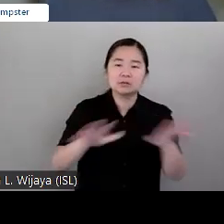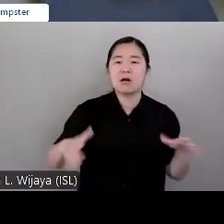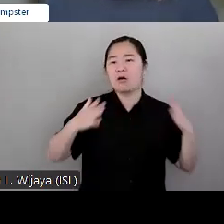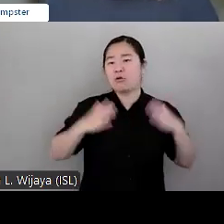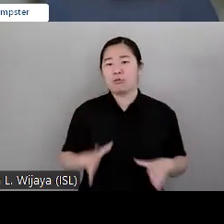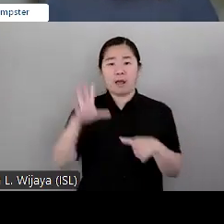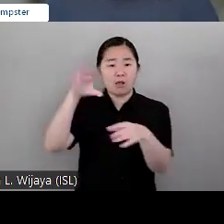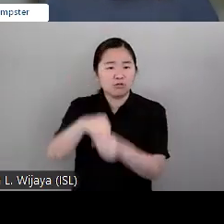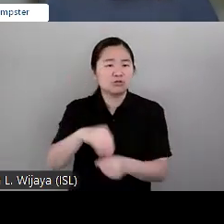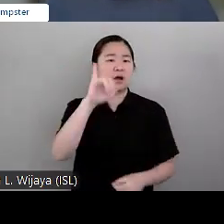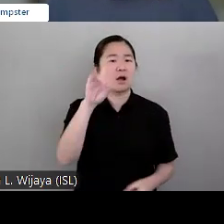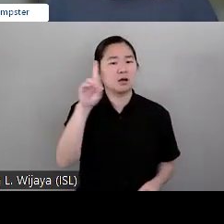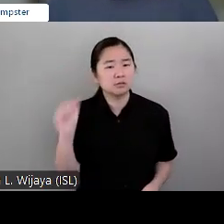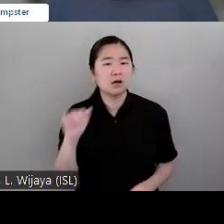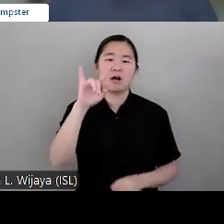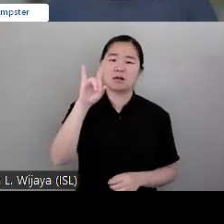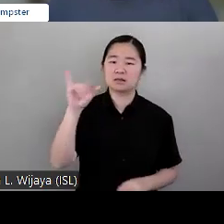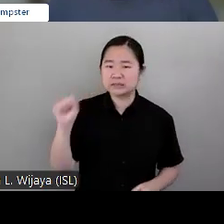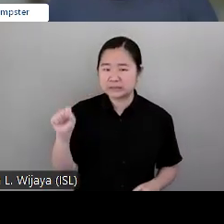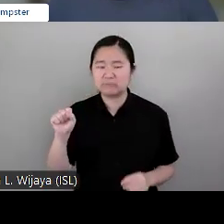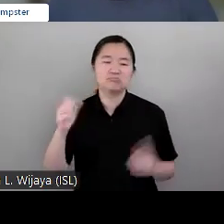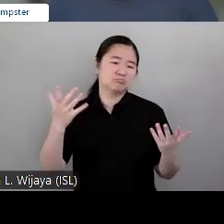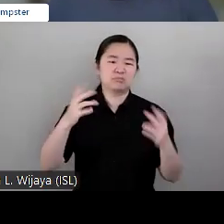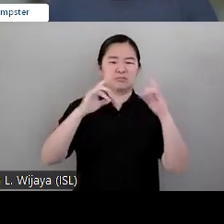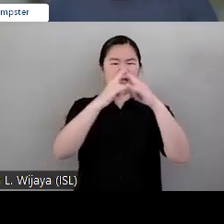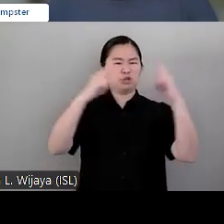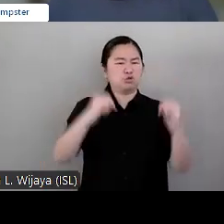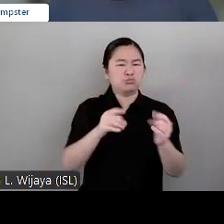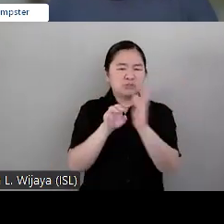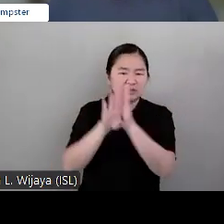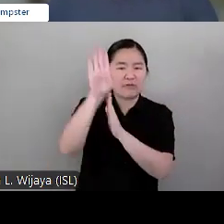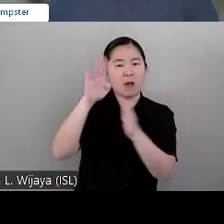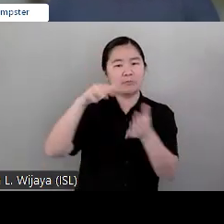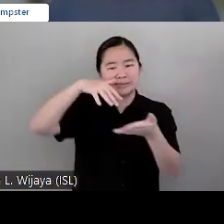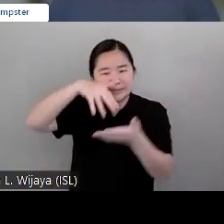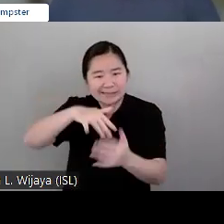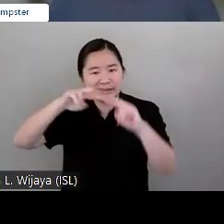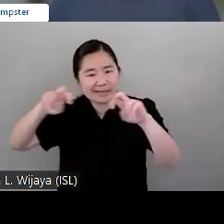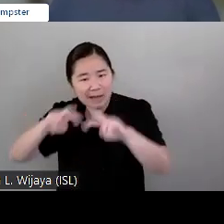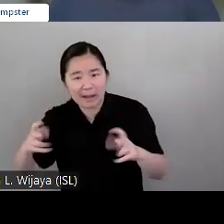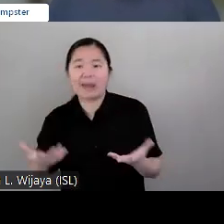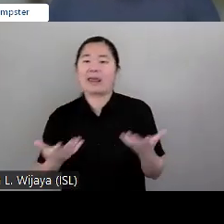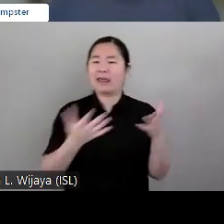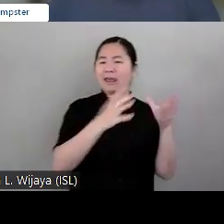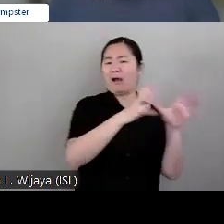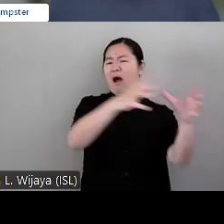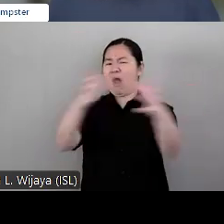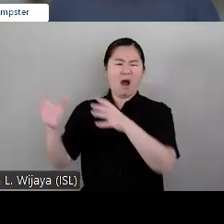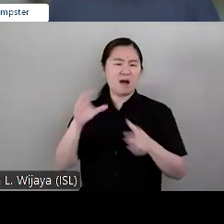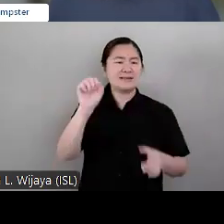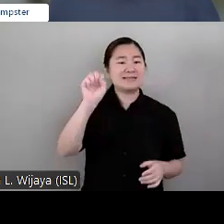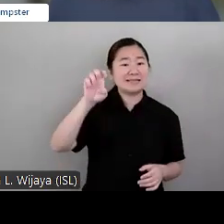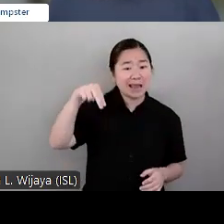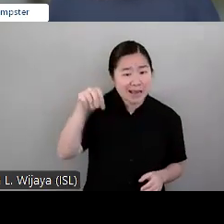Bangladesh, Nepal, Nigeria, Kenya, Tanzania, and Uganda. So at the beginning of the program, we set up